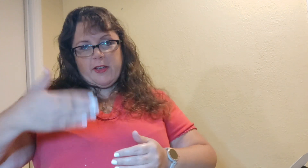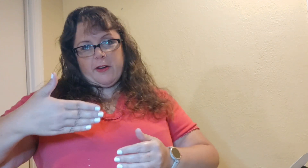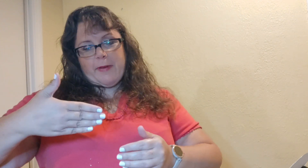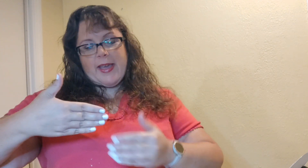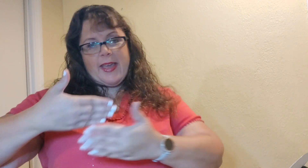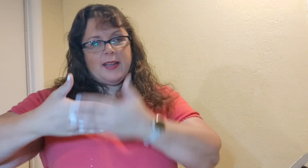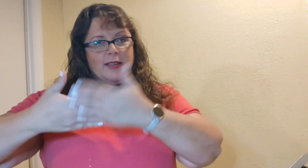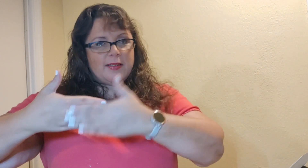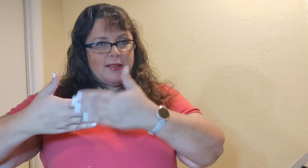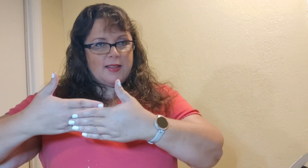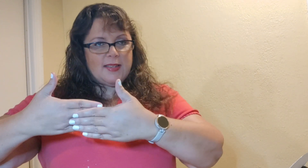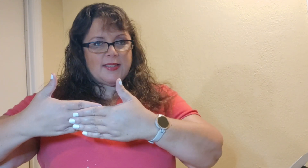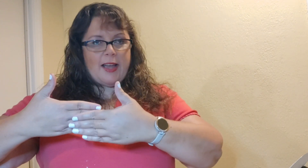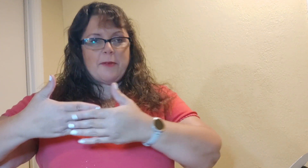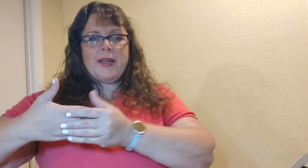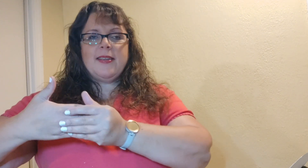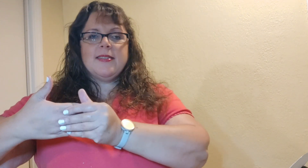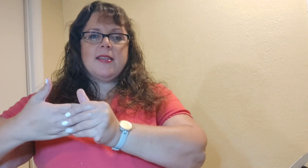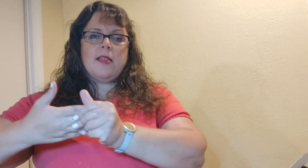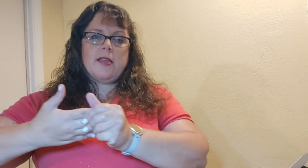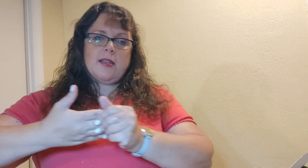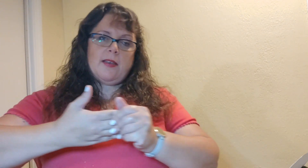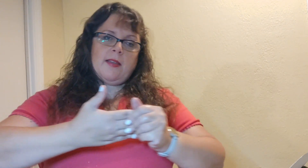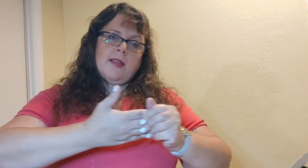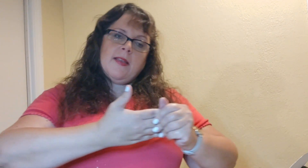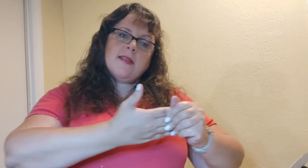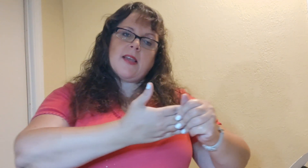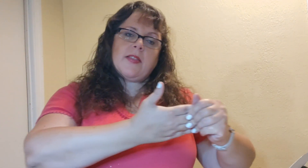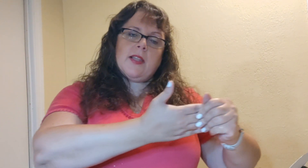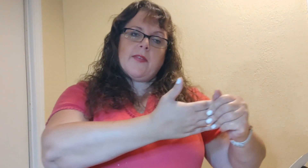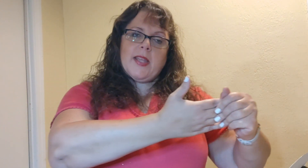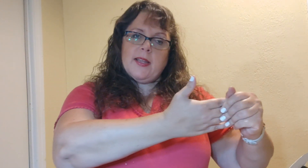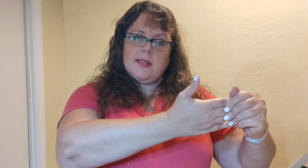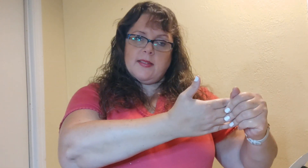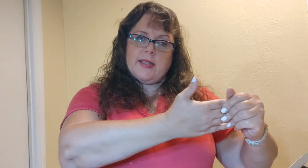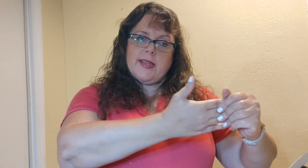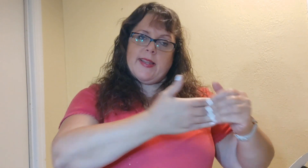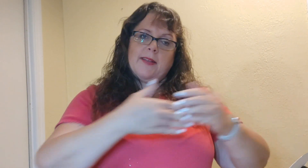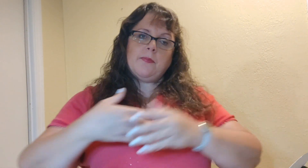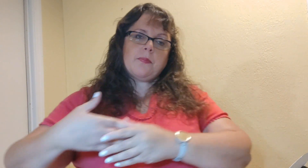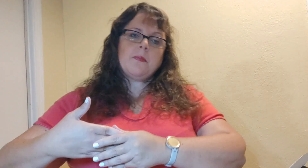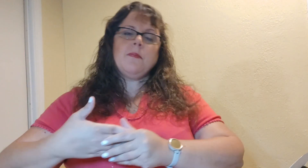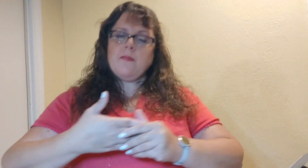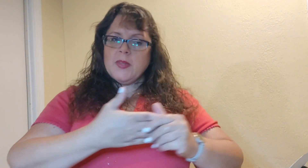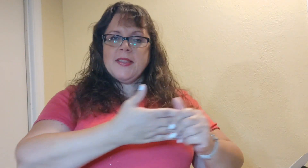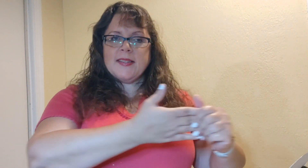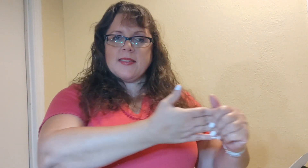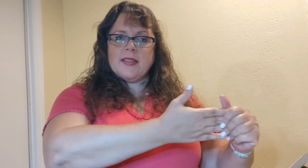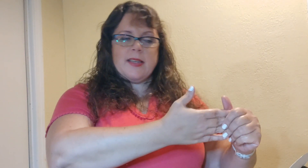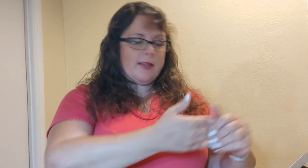Your right hand is sideways, and then it's like the left hand is leading, and that's lead.